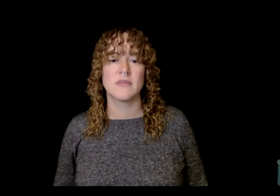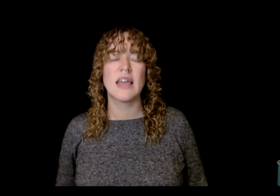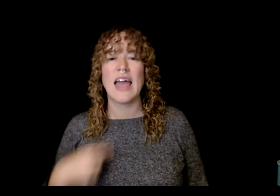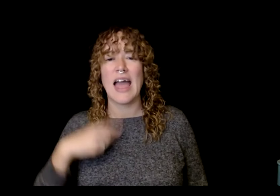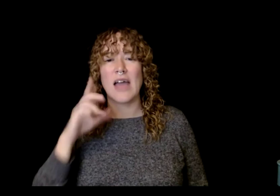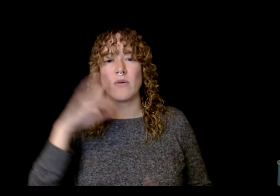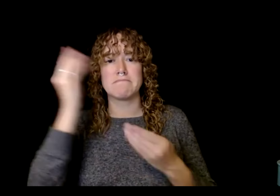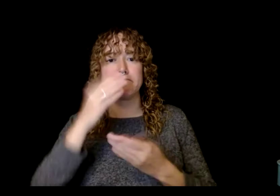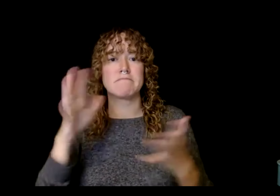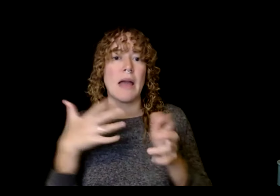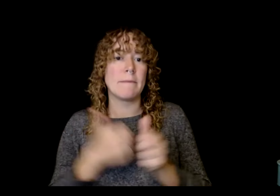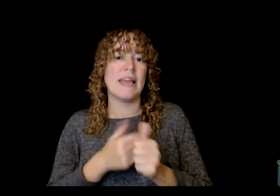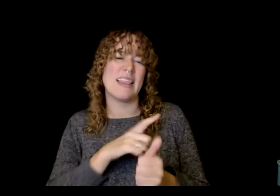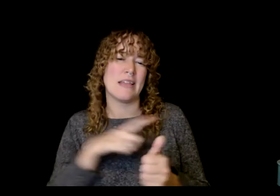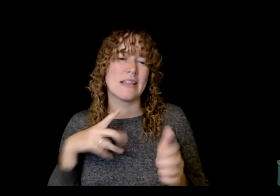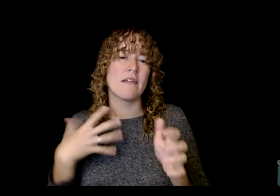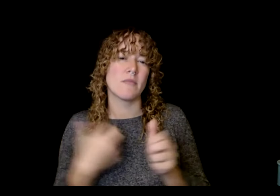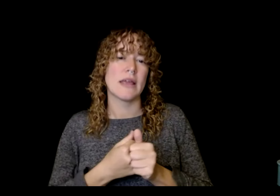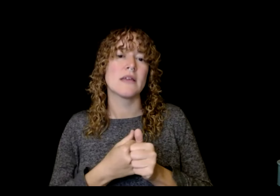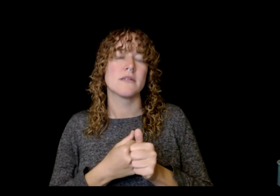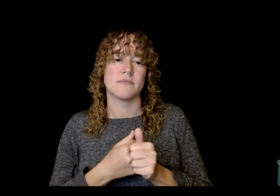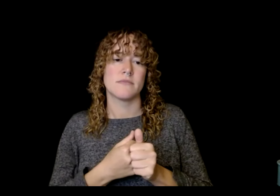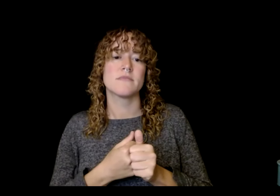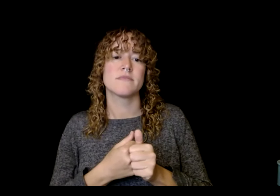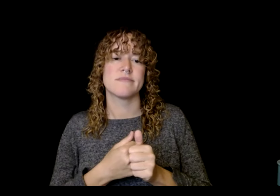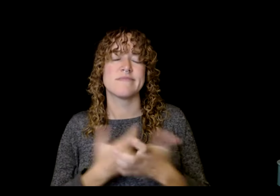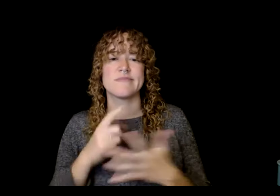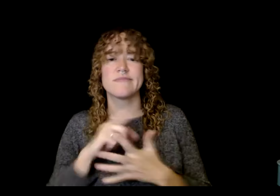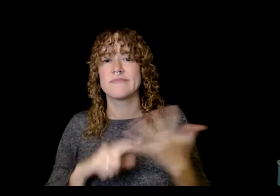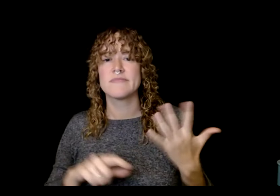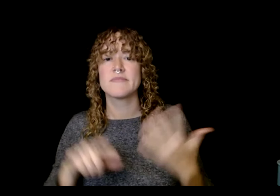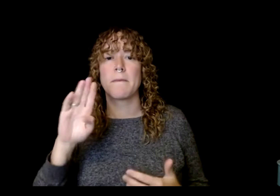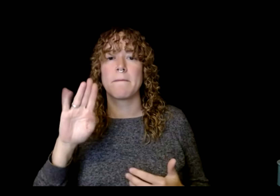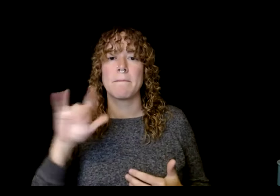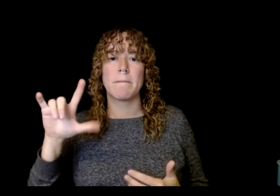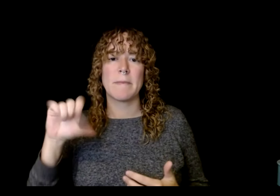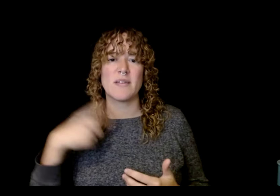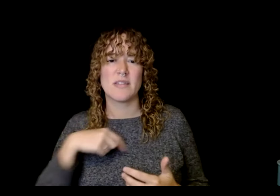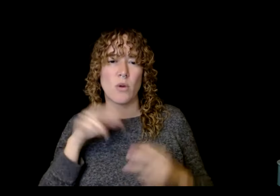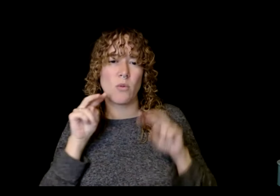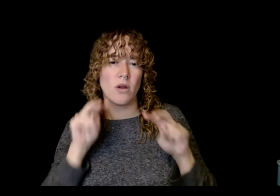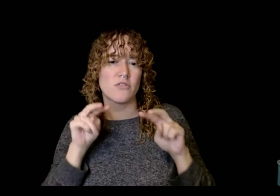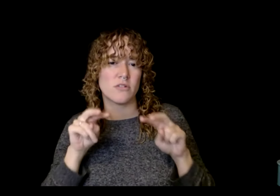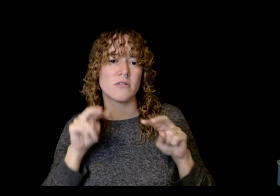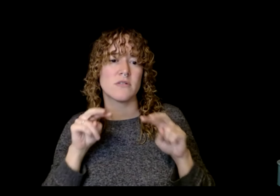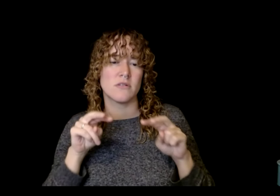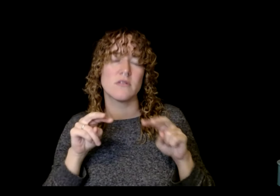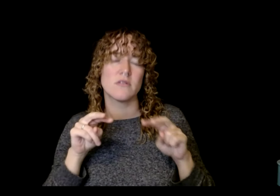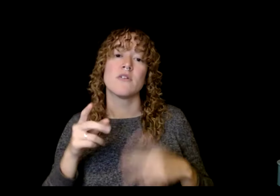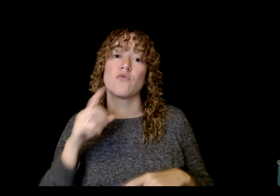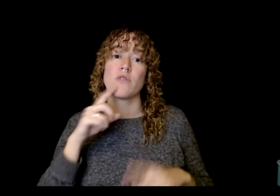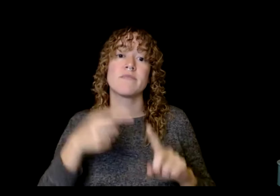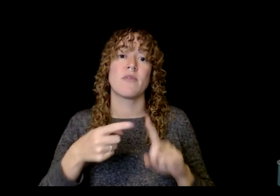update, a legislative update as to some key bills that we're tracking specifically from the